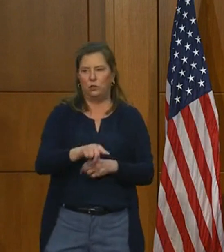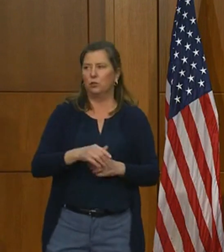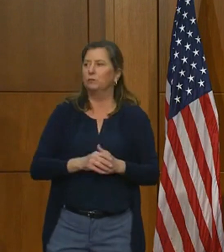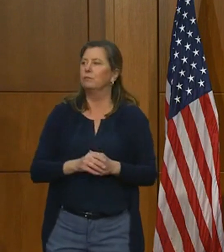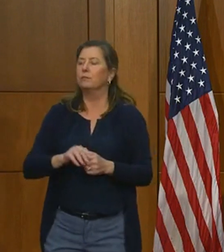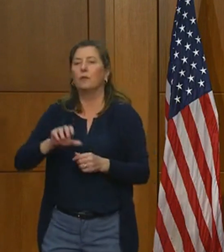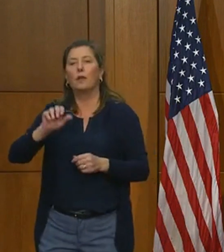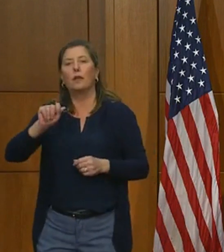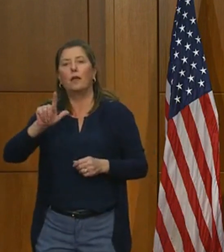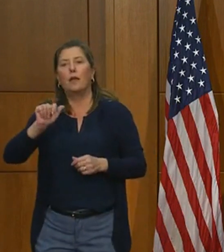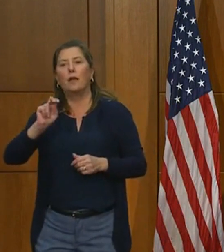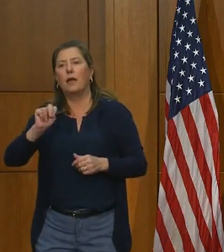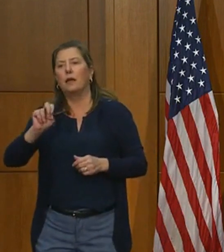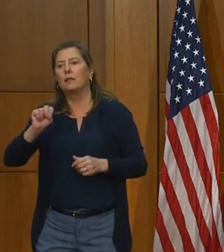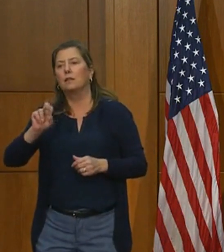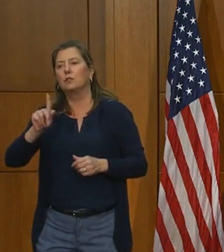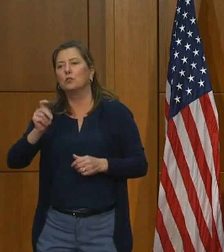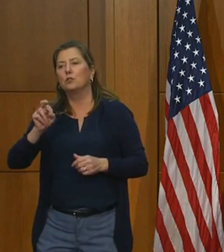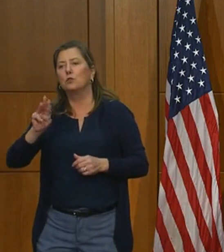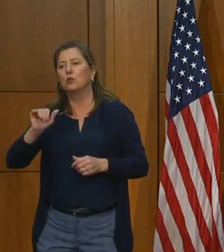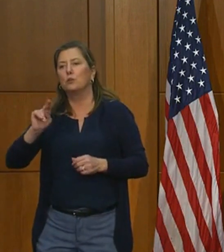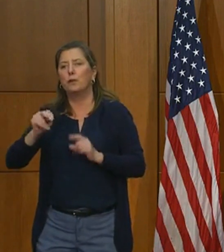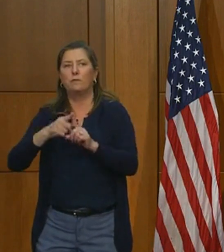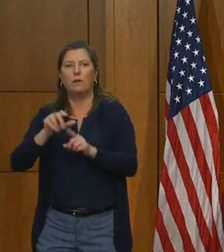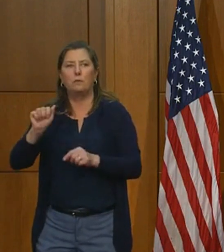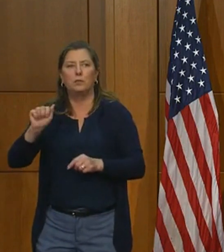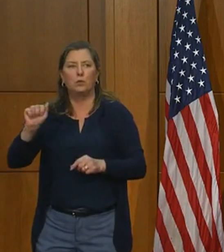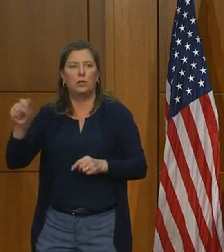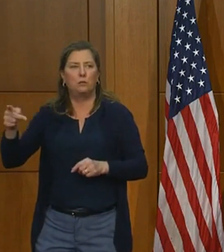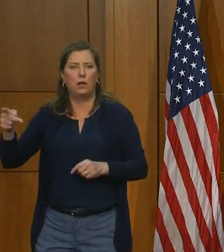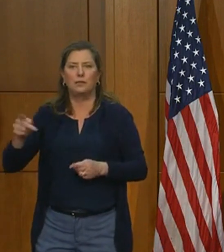Alan Suderman of the Associated Press.